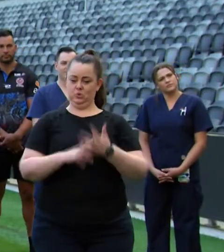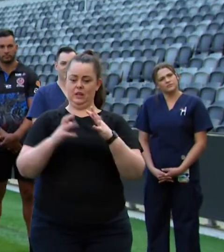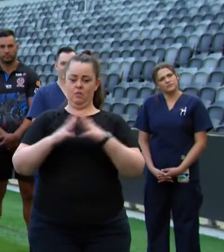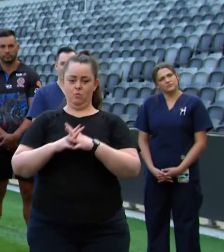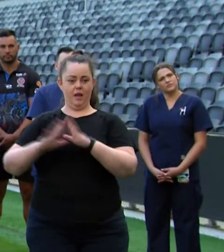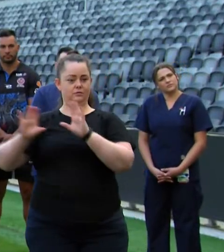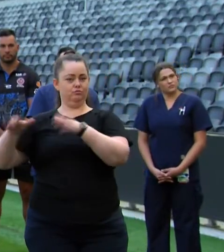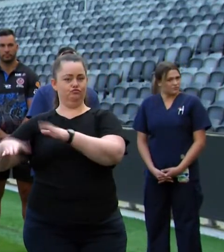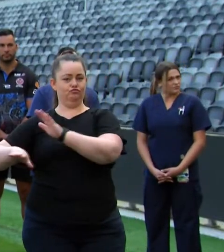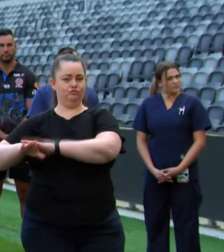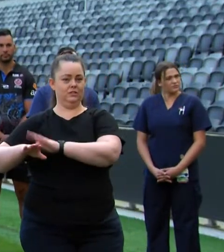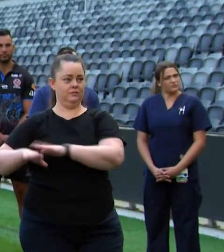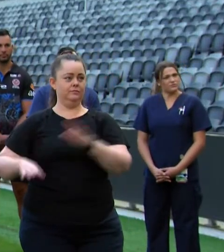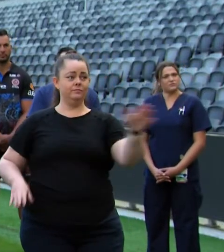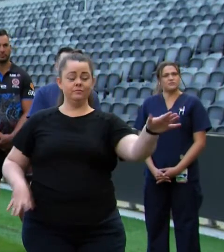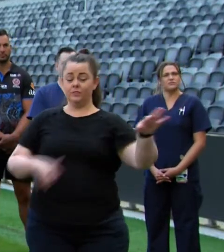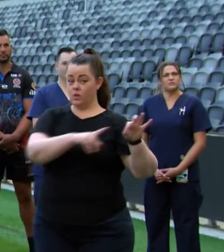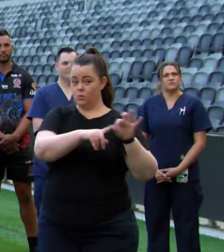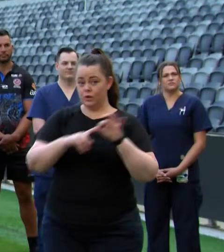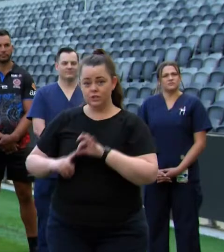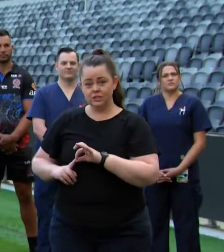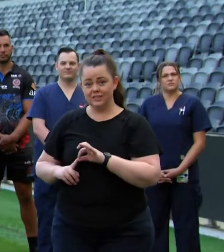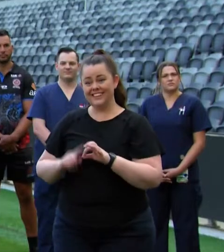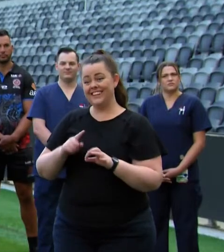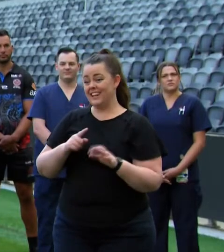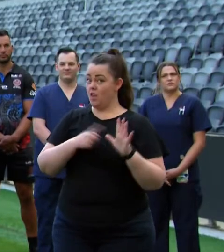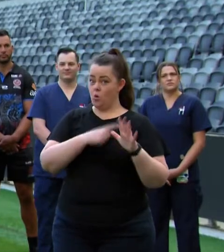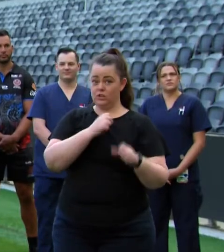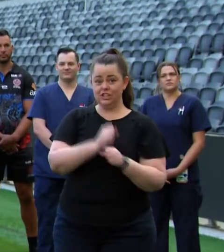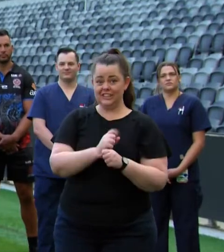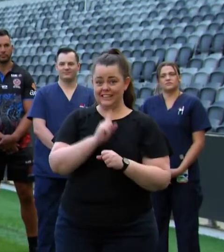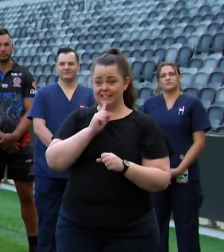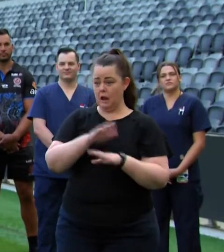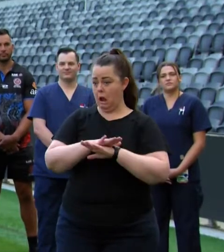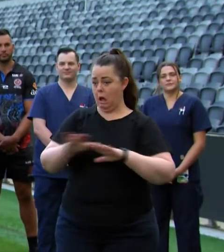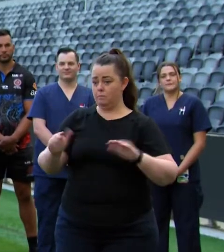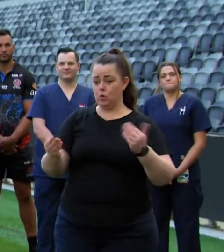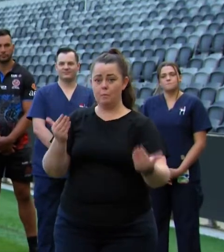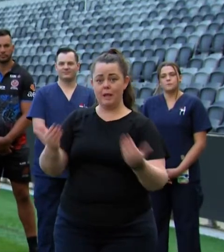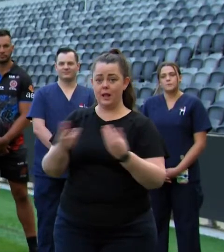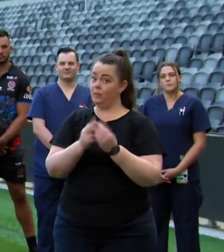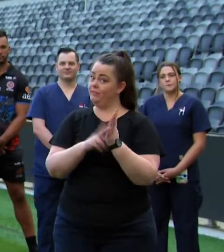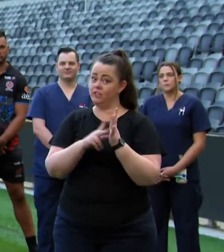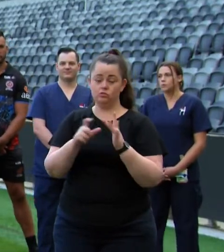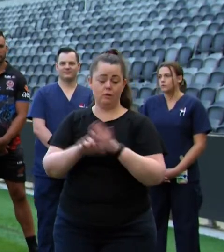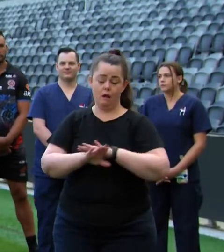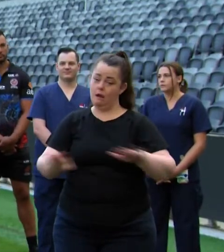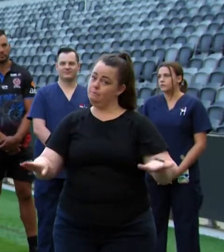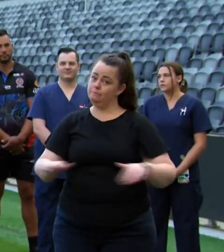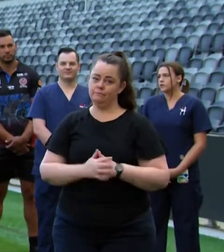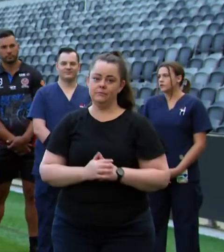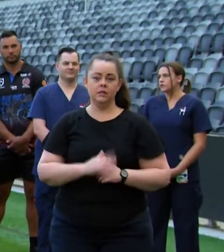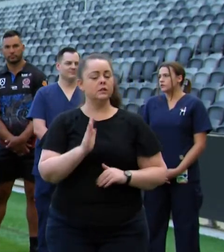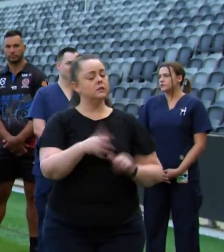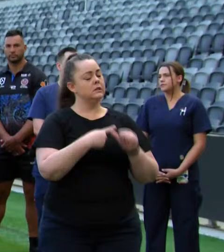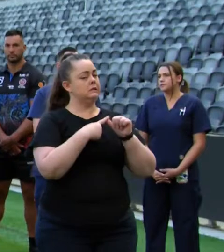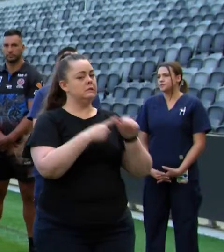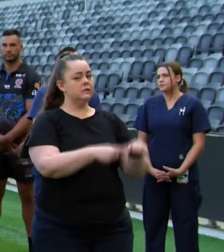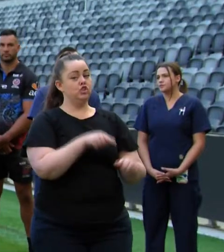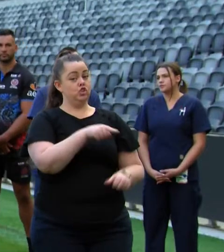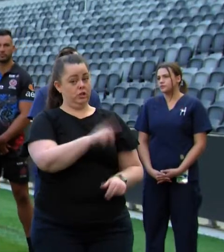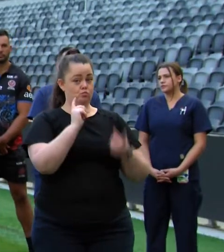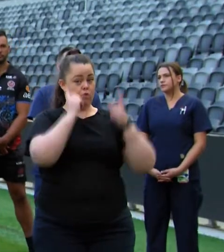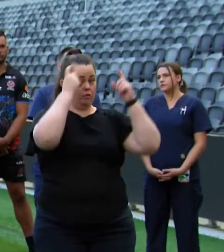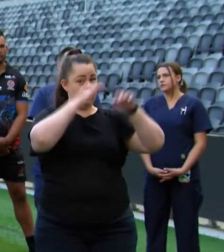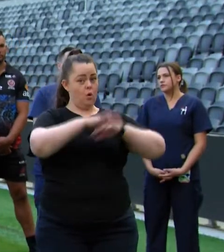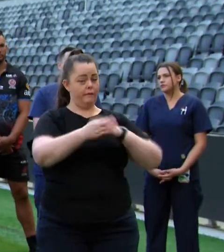General says that you can't compare it to what went on in Victoria. Well, she may have views in relation to the concerns she has in respect